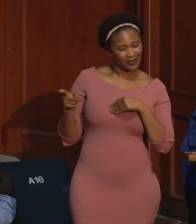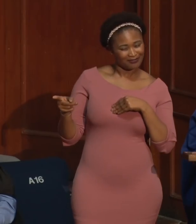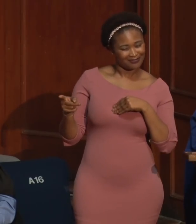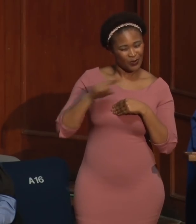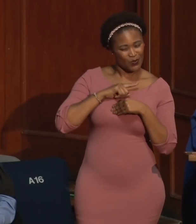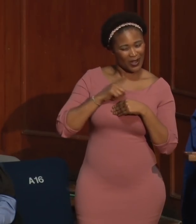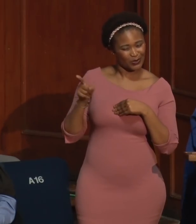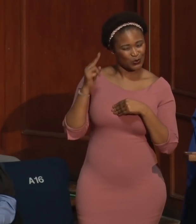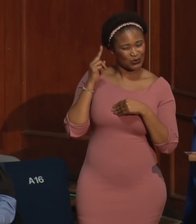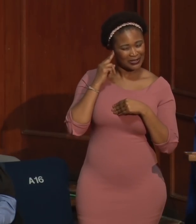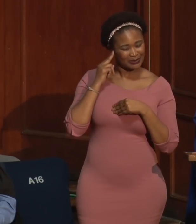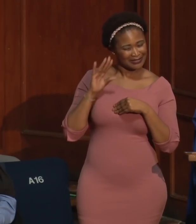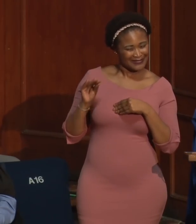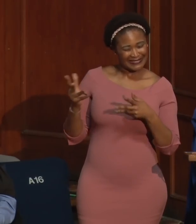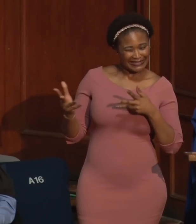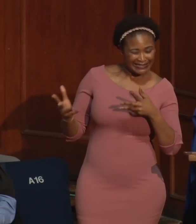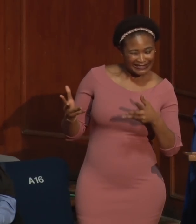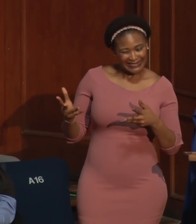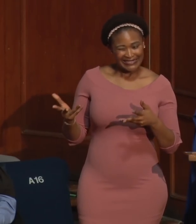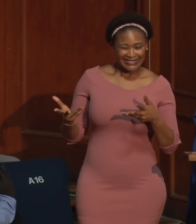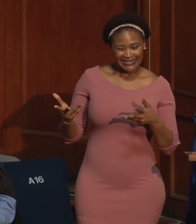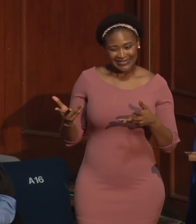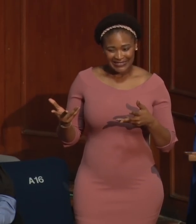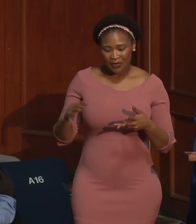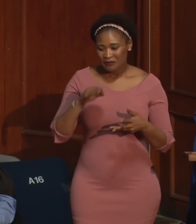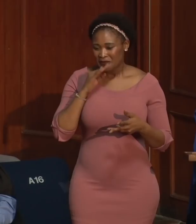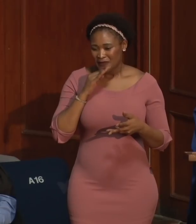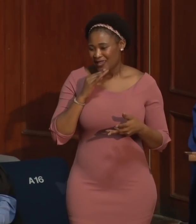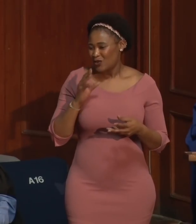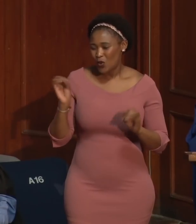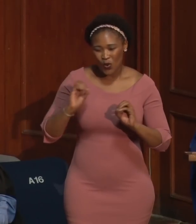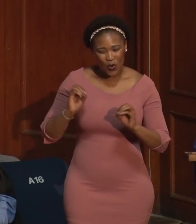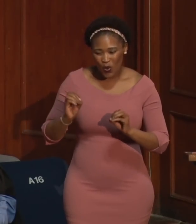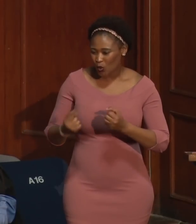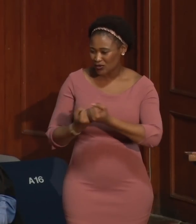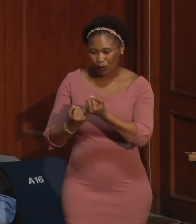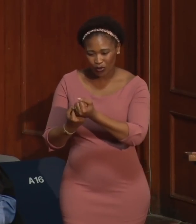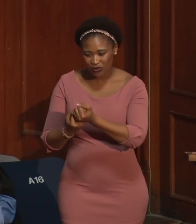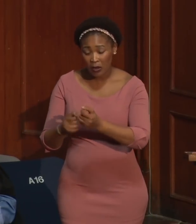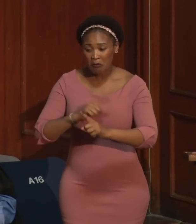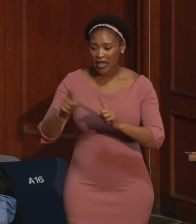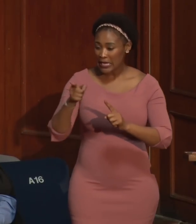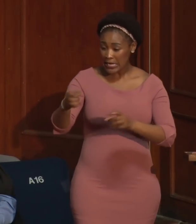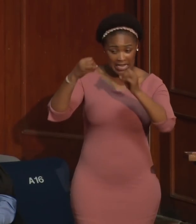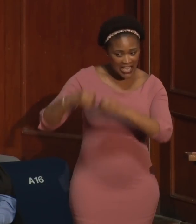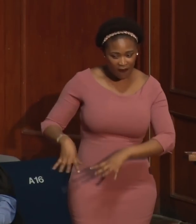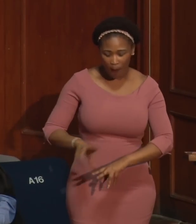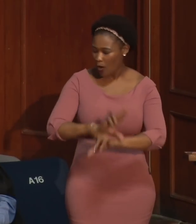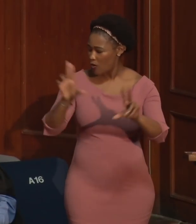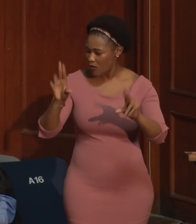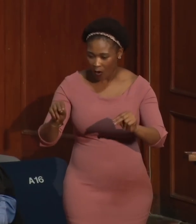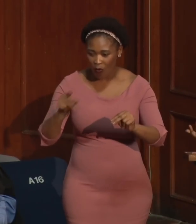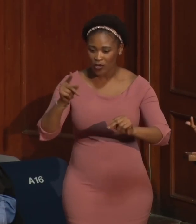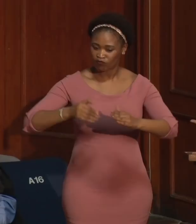given that they do not have facilities for deaf candidates. He's not giving up. He's moving